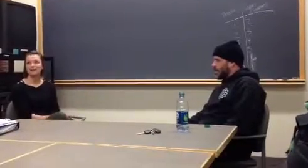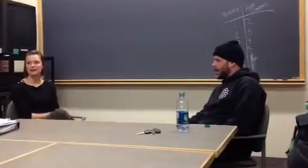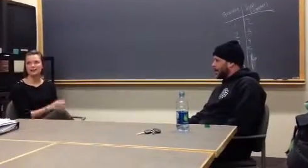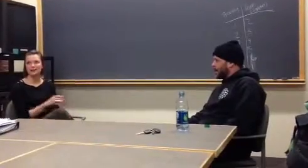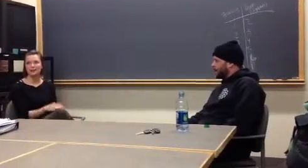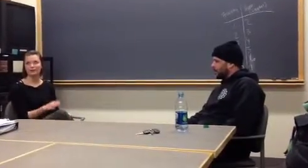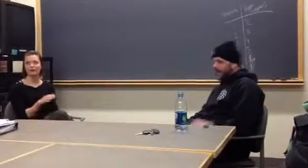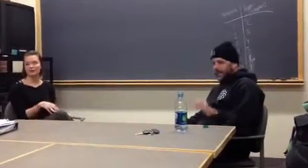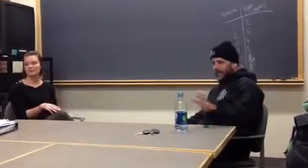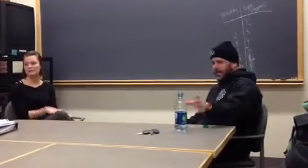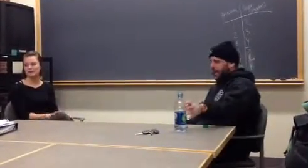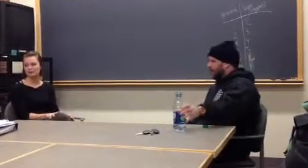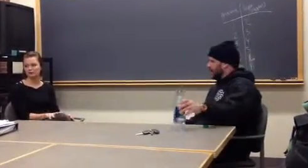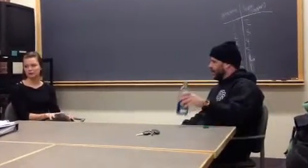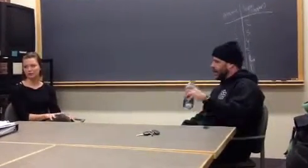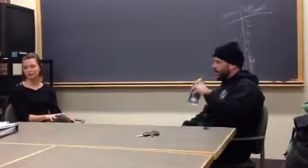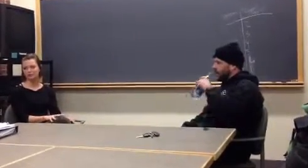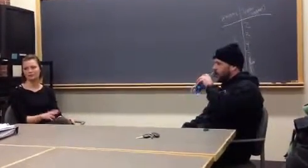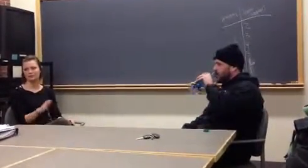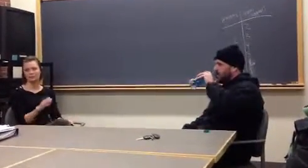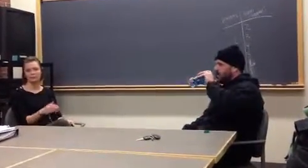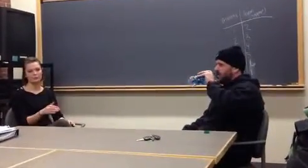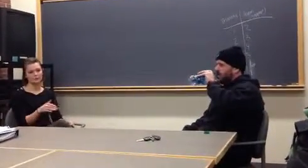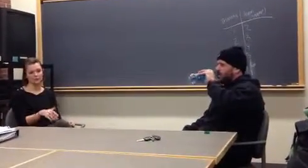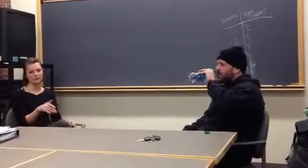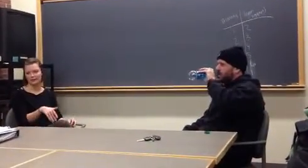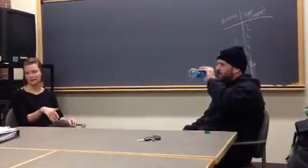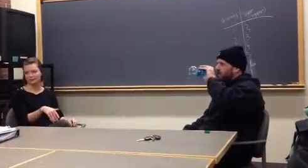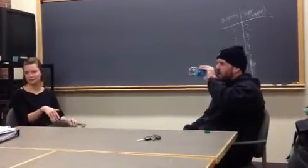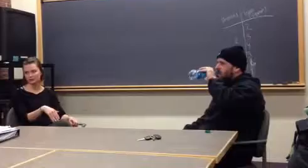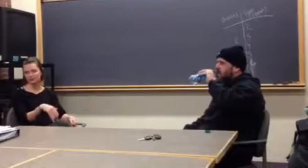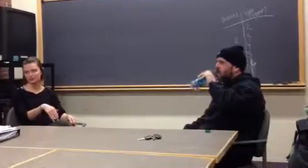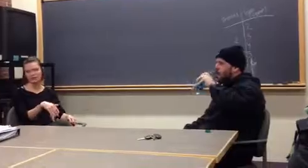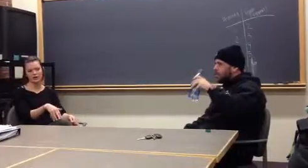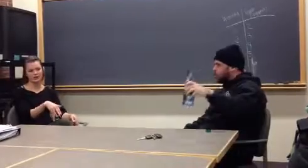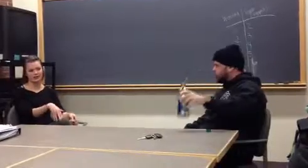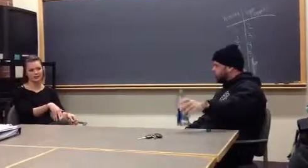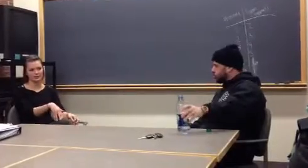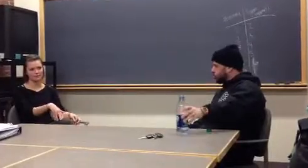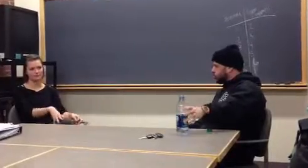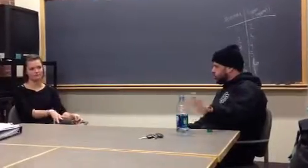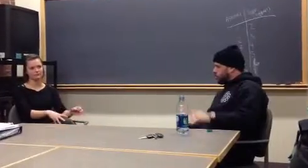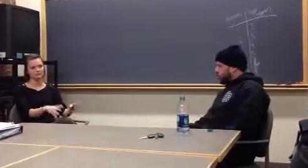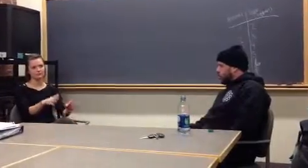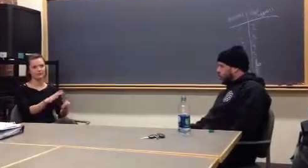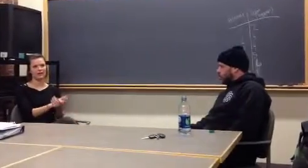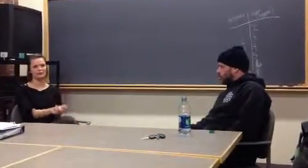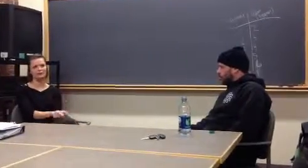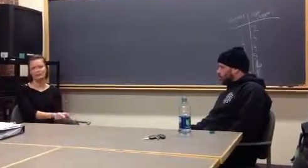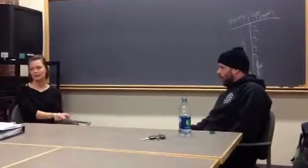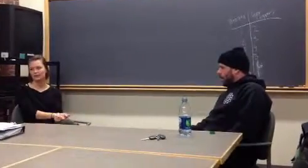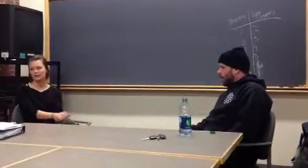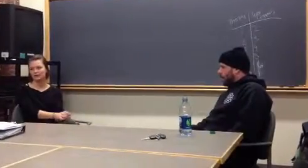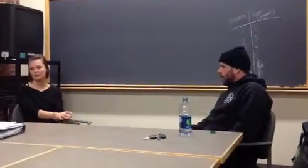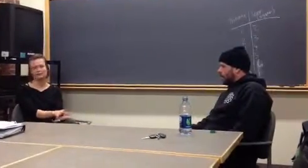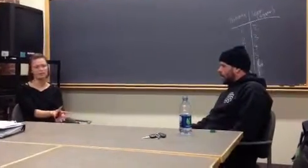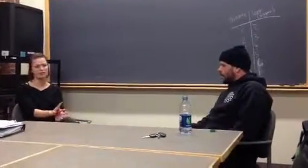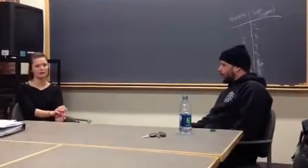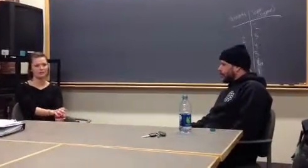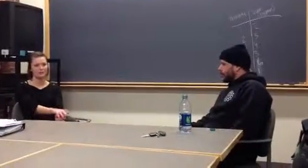Depending on where the person tackles you, where you land, which yard you land in, that will be where the decision is made